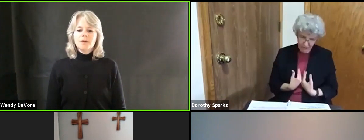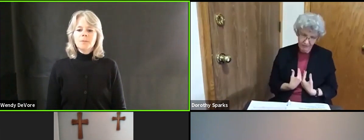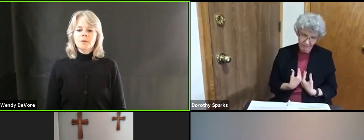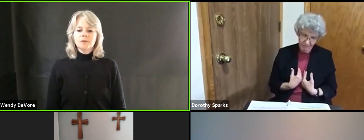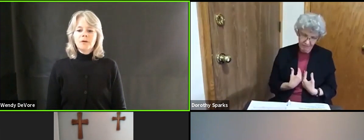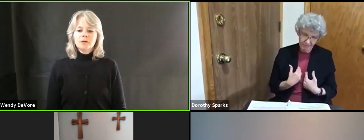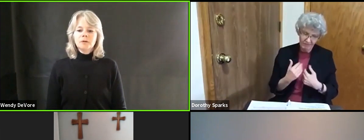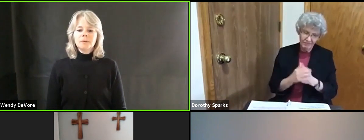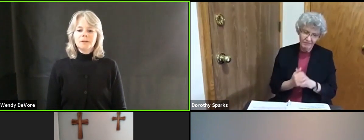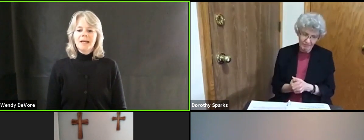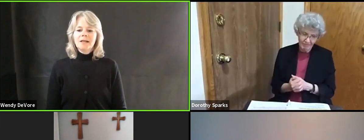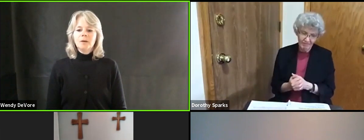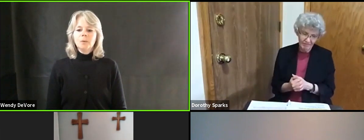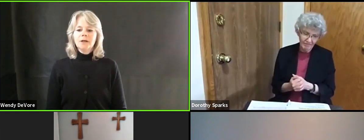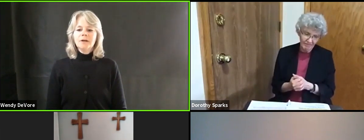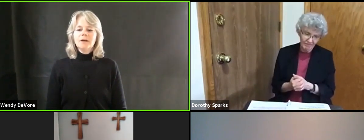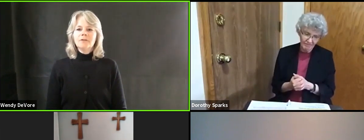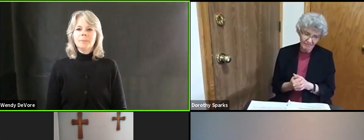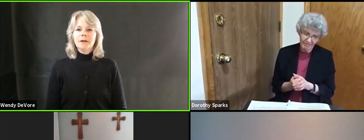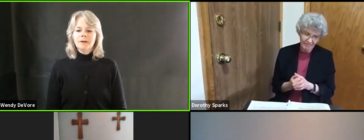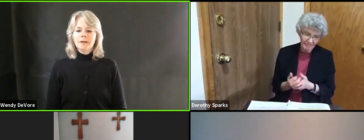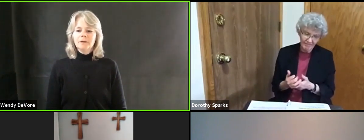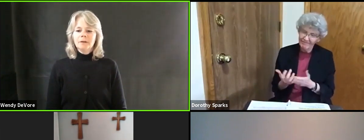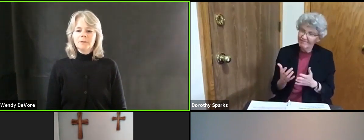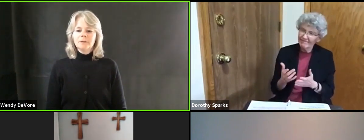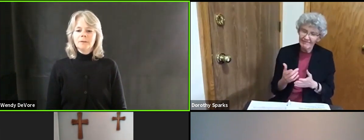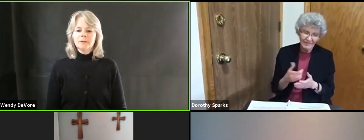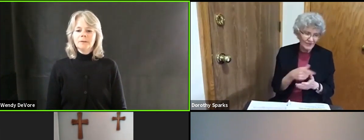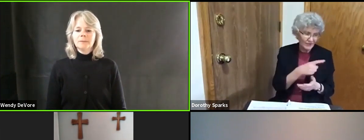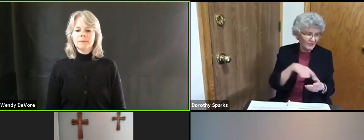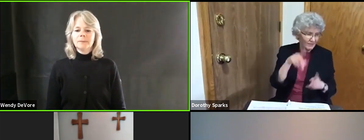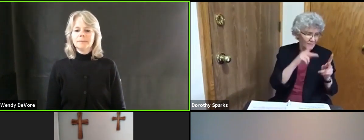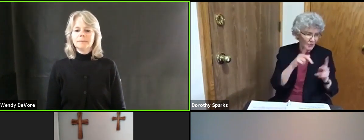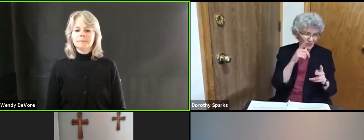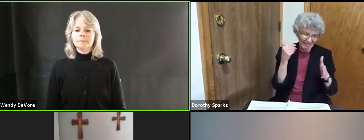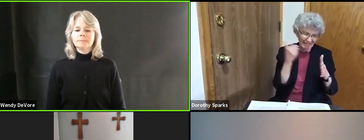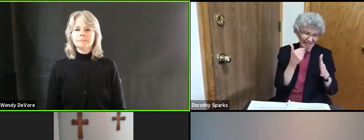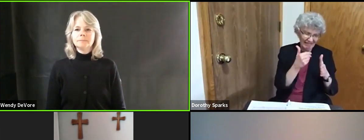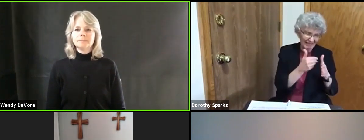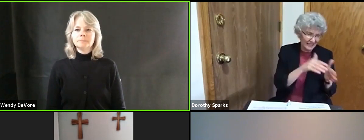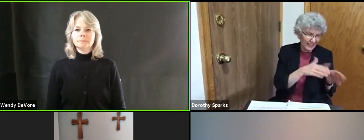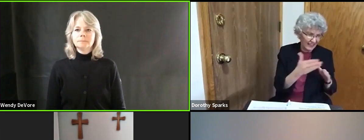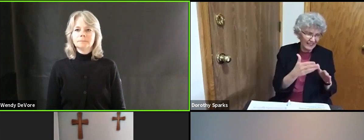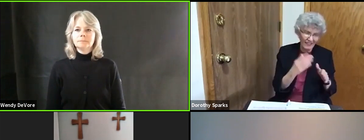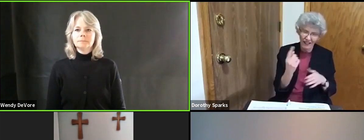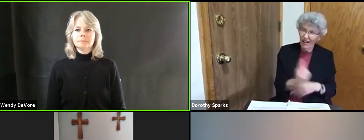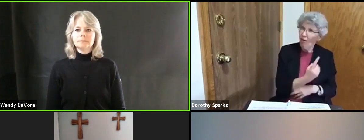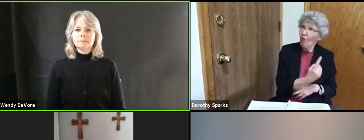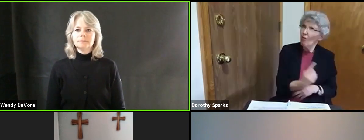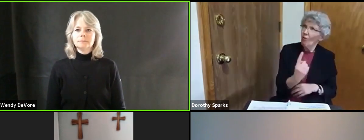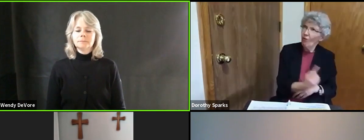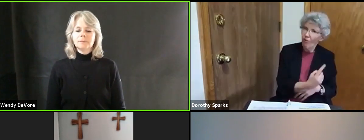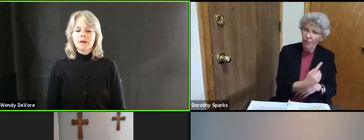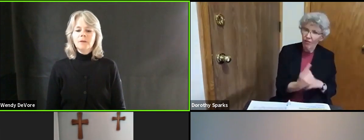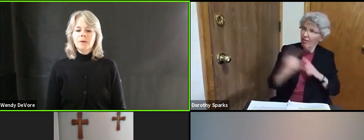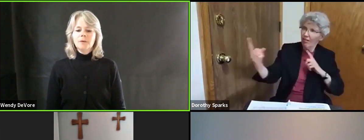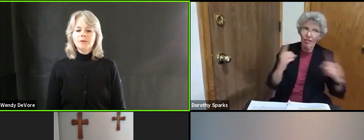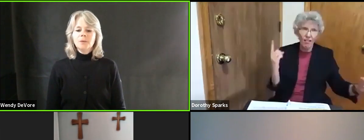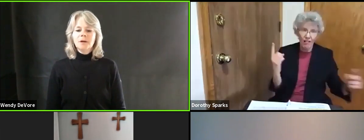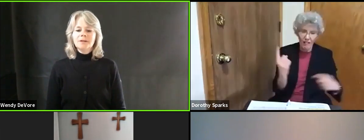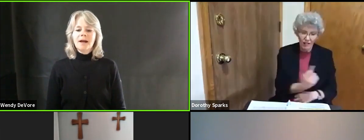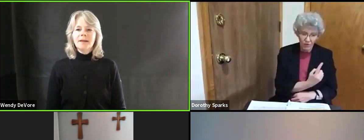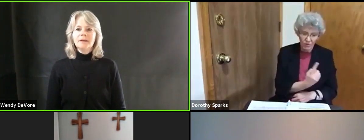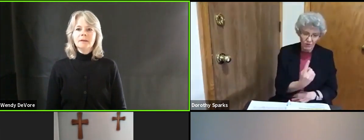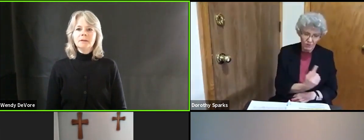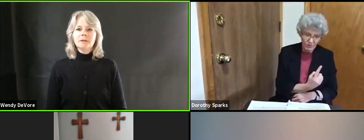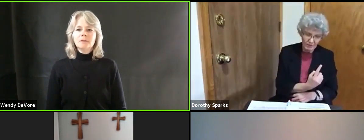Those who are the most vulnerable and are weary of bearing the load. and those